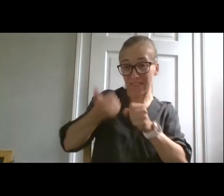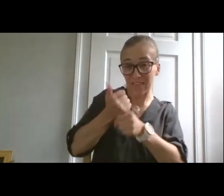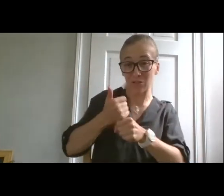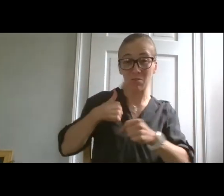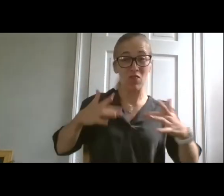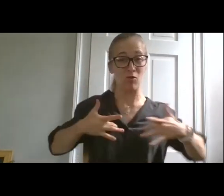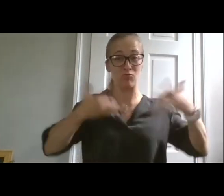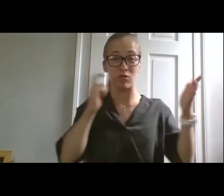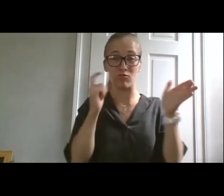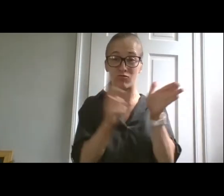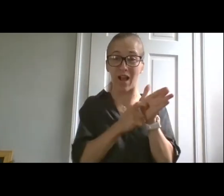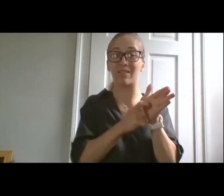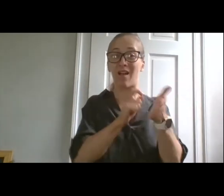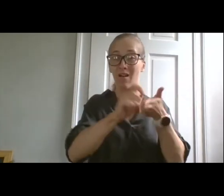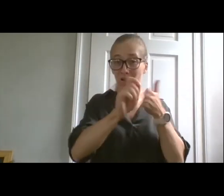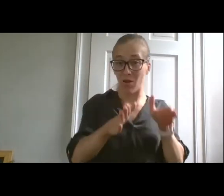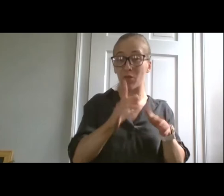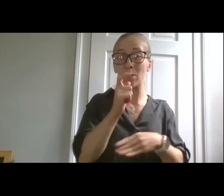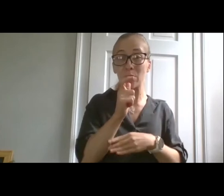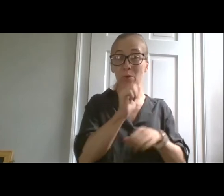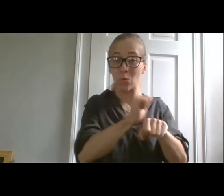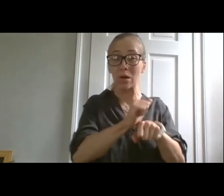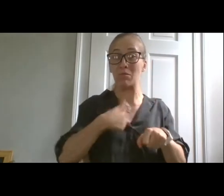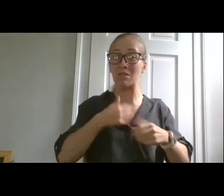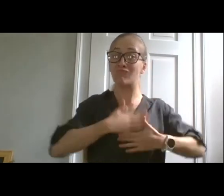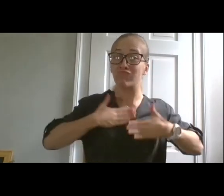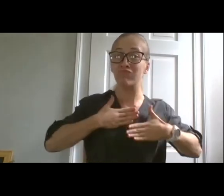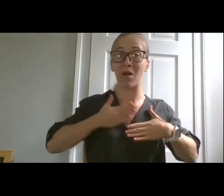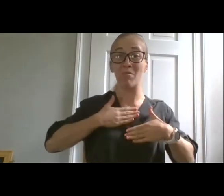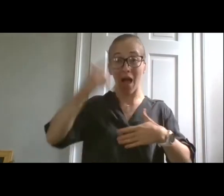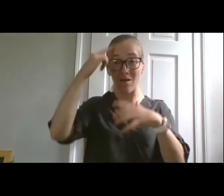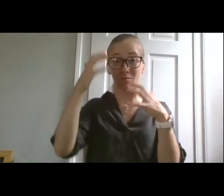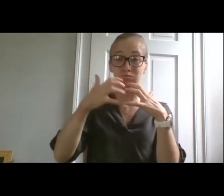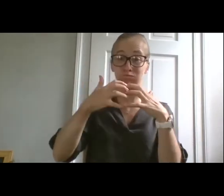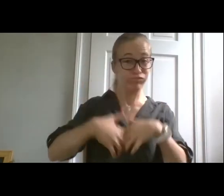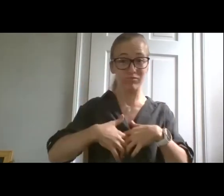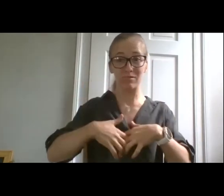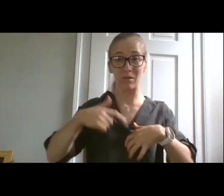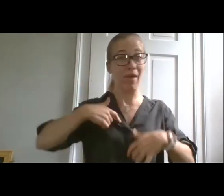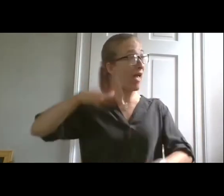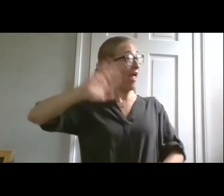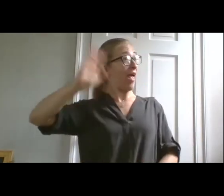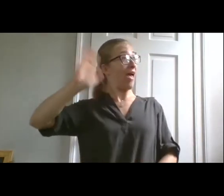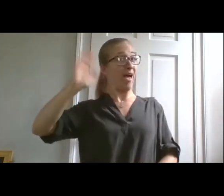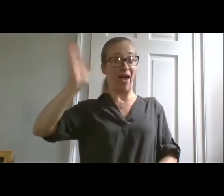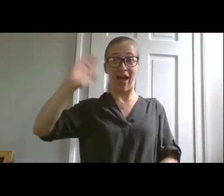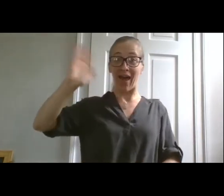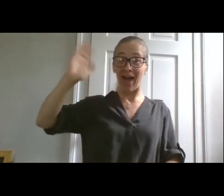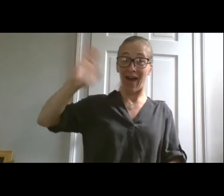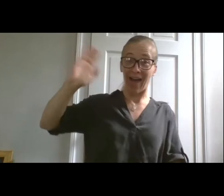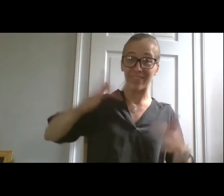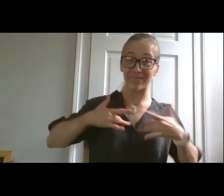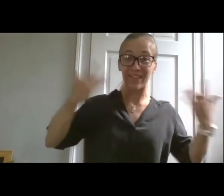an author whose work I liked that my brain shorted out. And I found myself waving at him, like